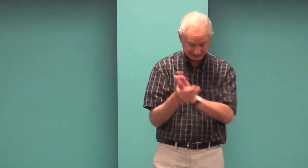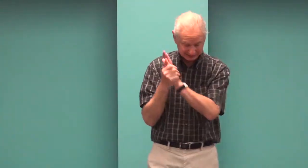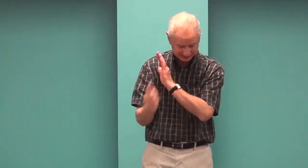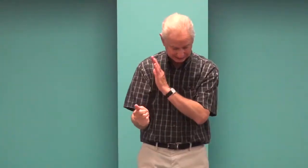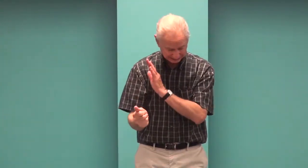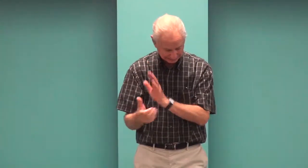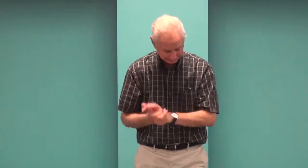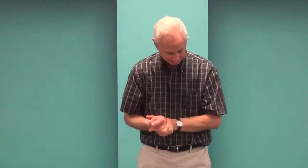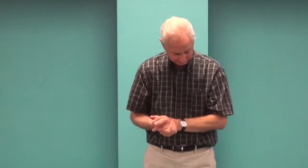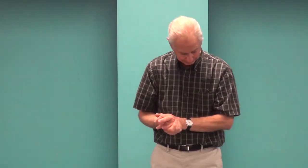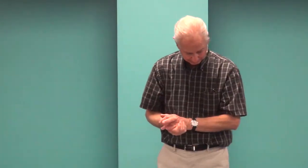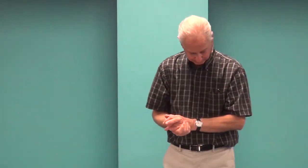to develop his literacy skills.